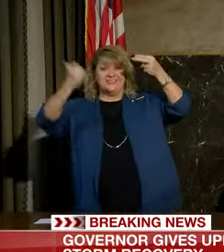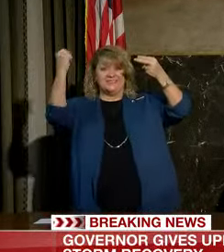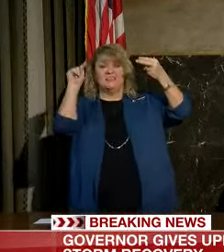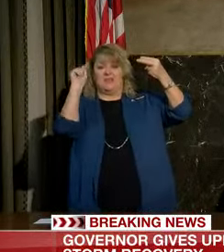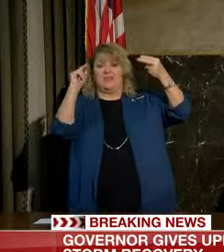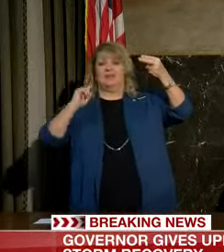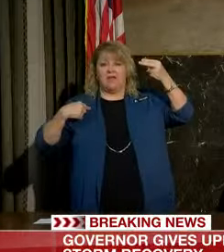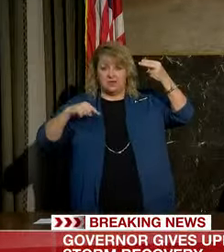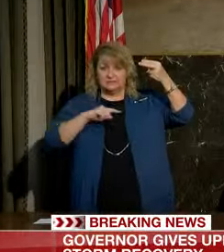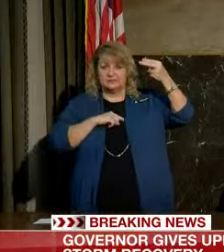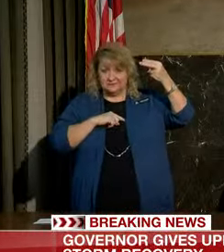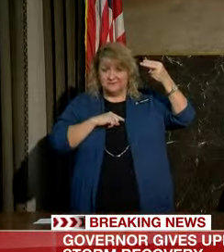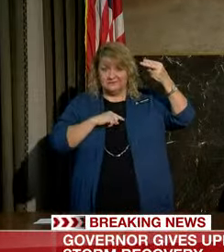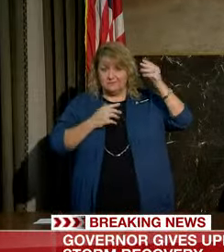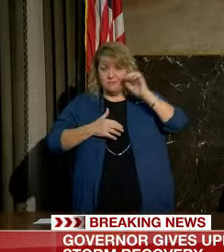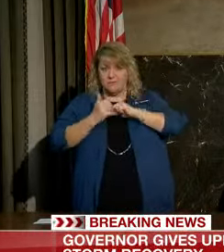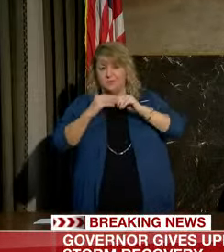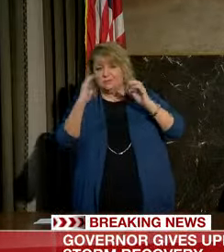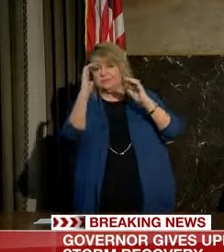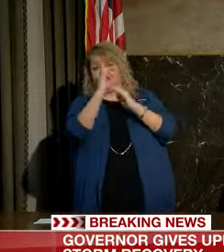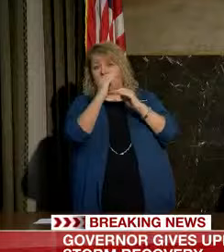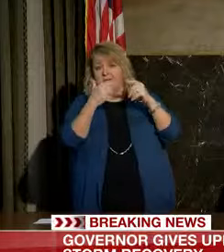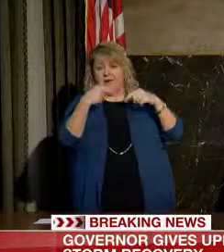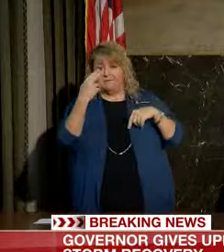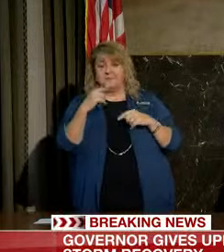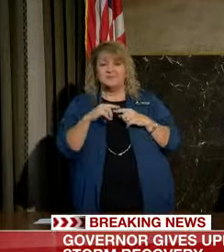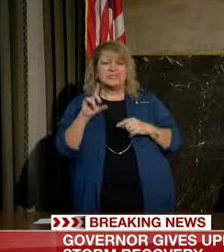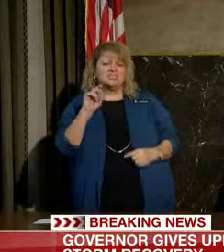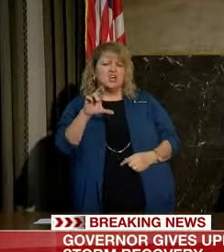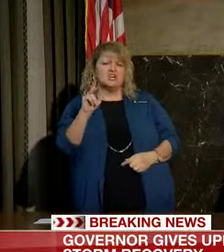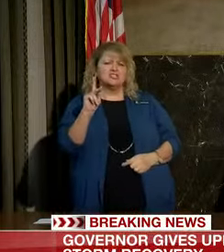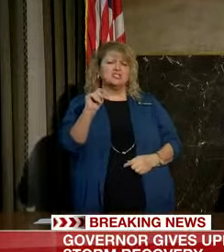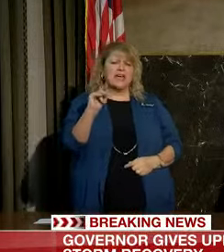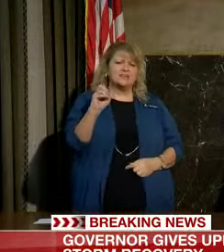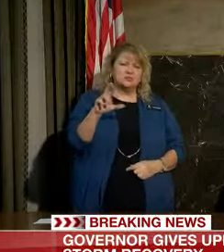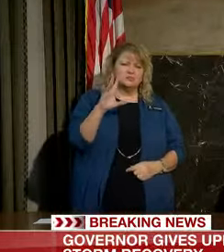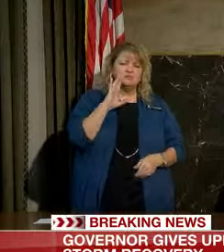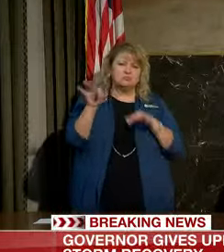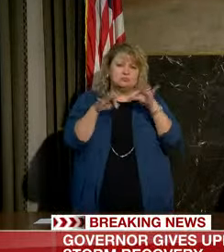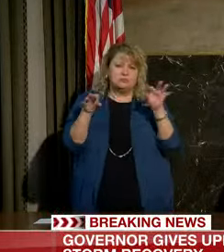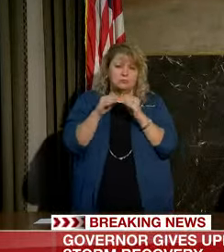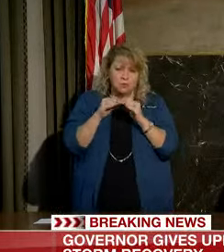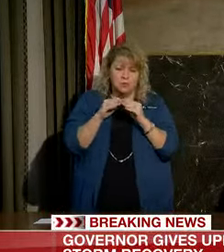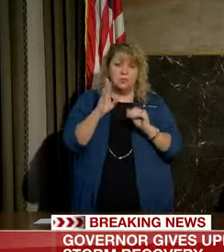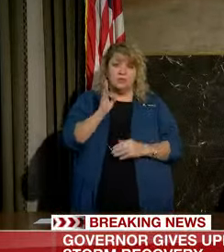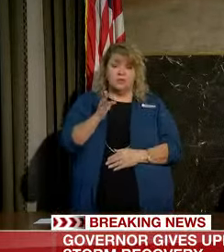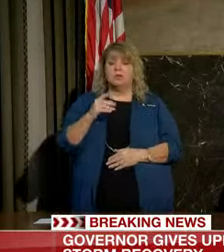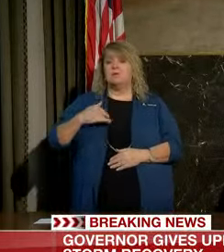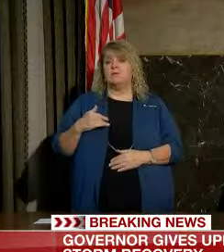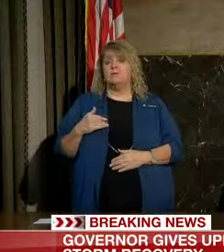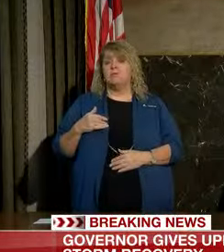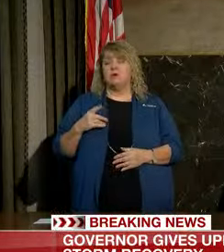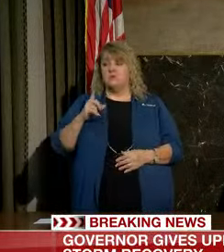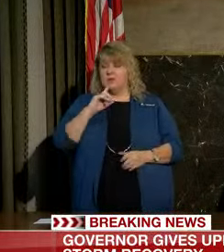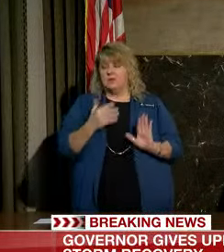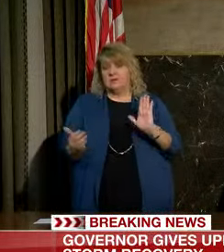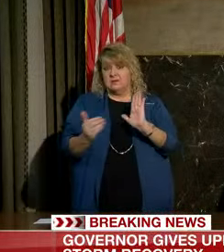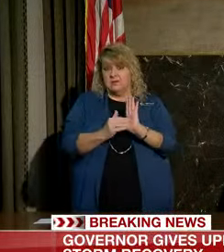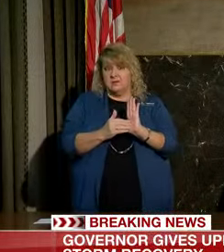into this more in just for a moment. But I think it just bears repeating that every community in the state of